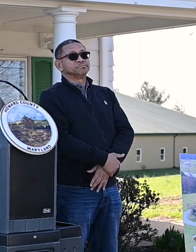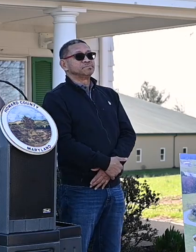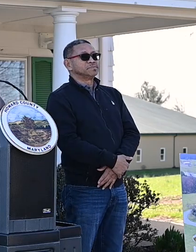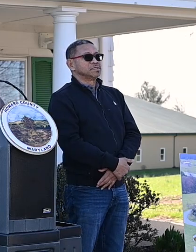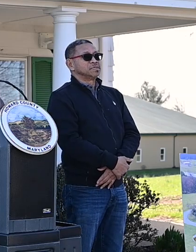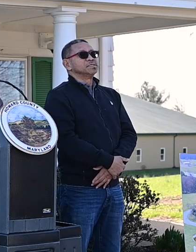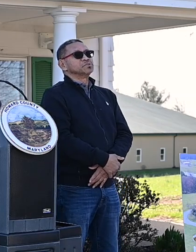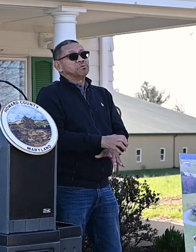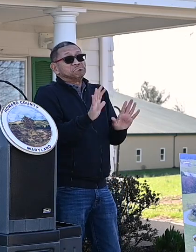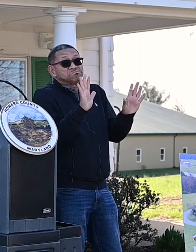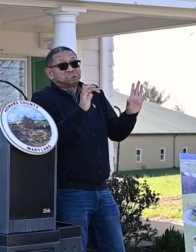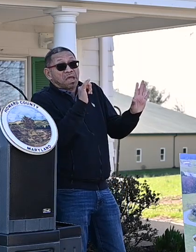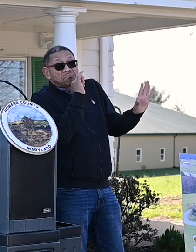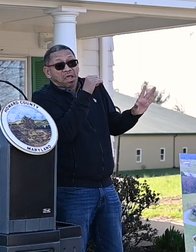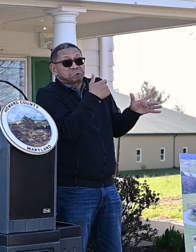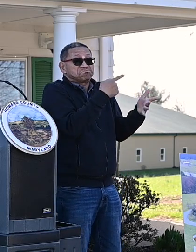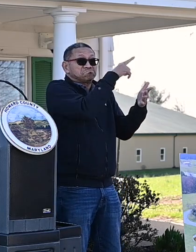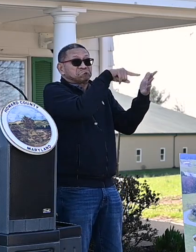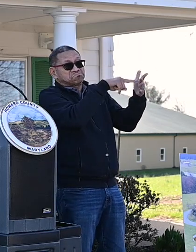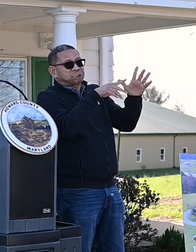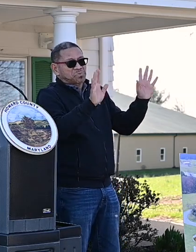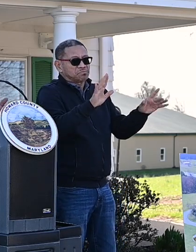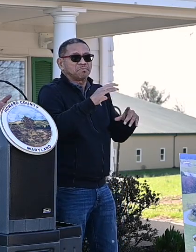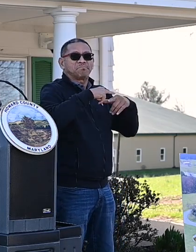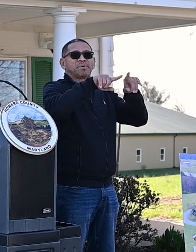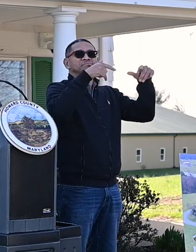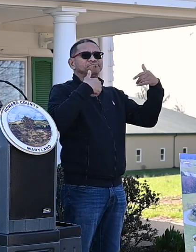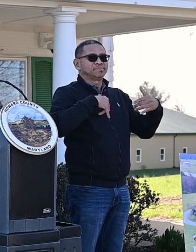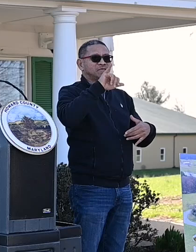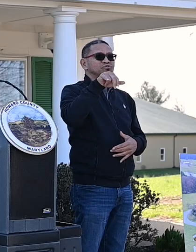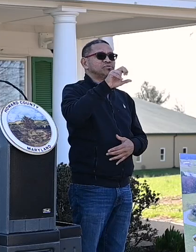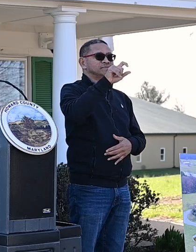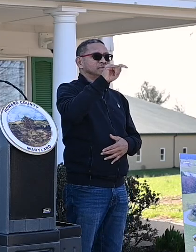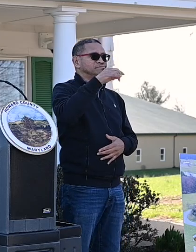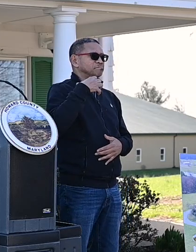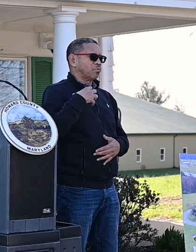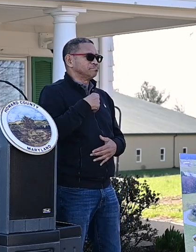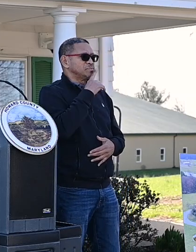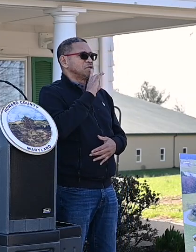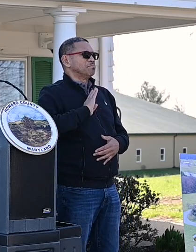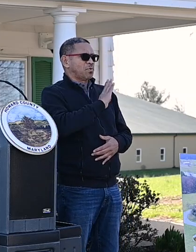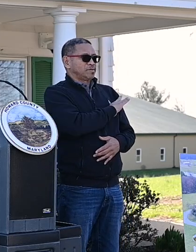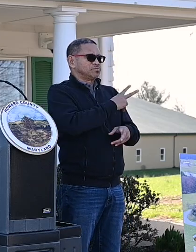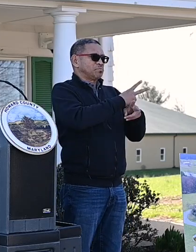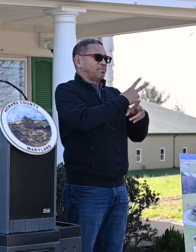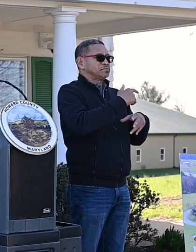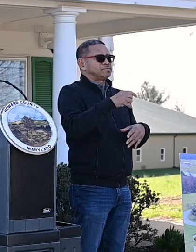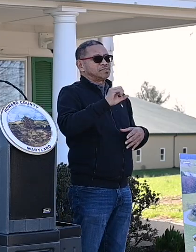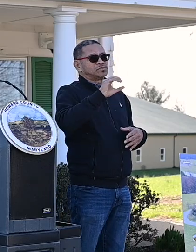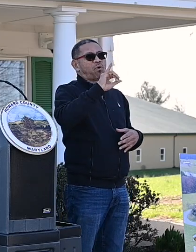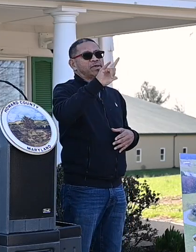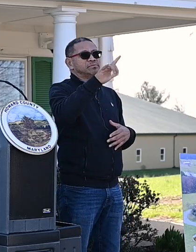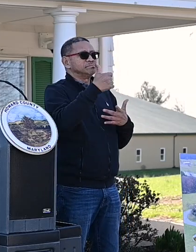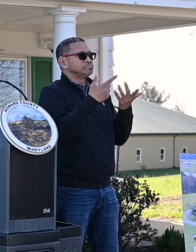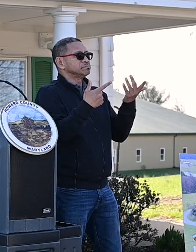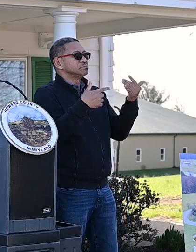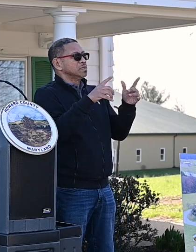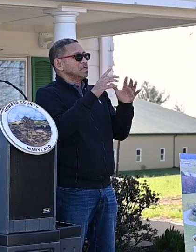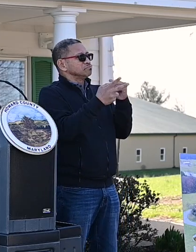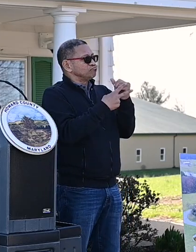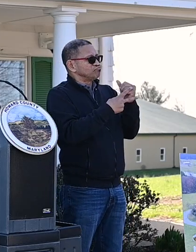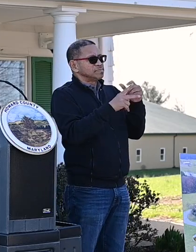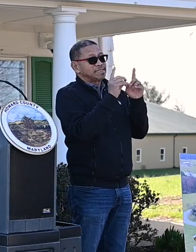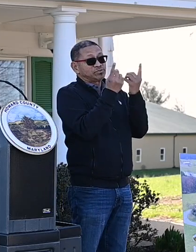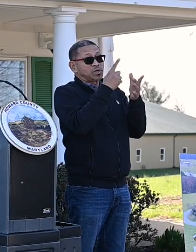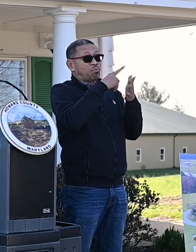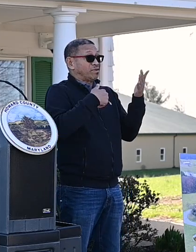Not a cut on anybody, perfectly fine. Anyway, so I'm Justin Brennell. I'm the chairman of the Board of Supervisors of the Soil Conservation District. If you're not